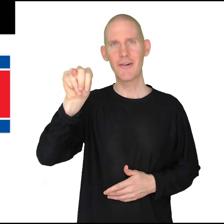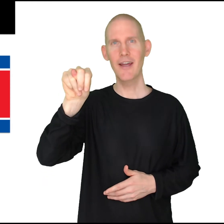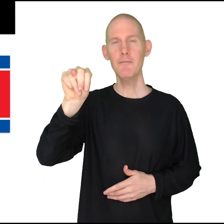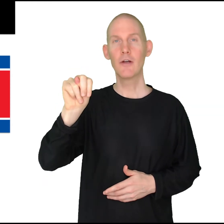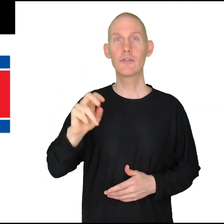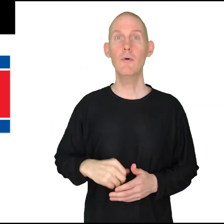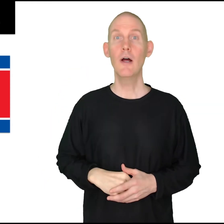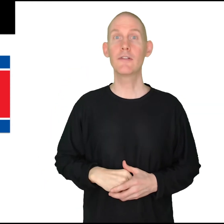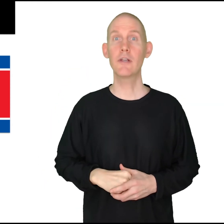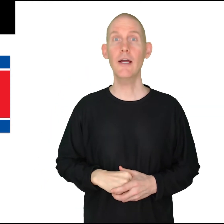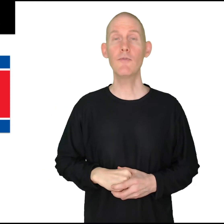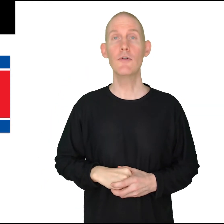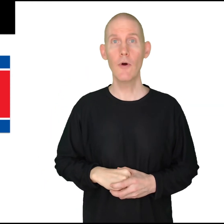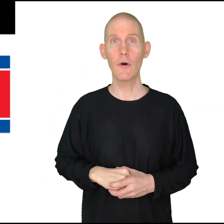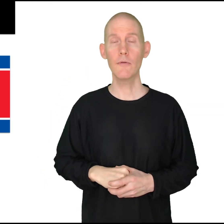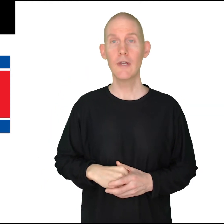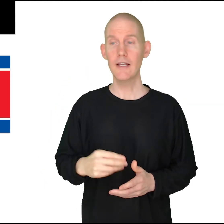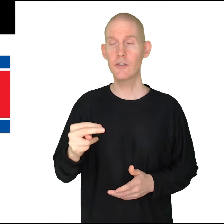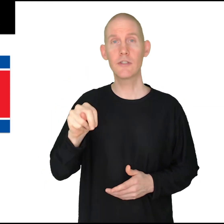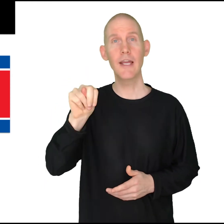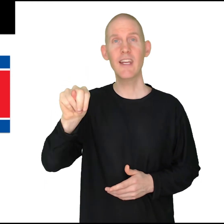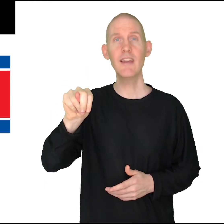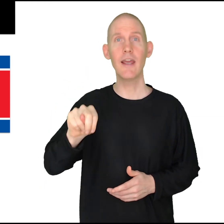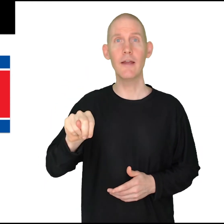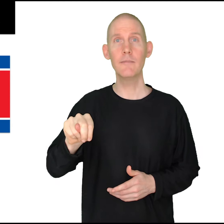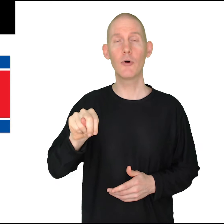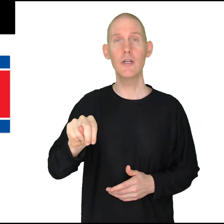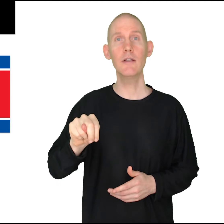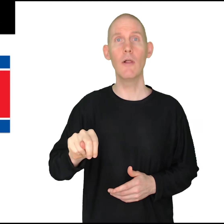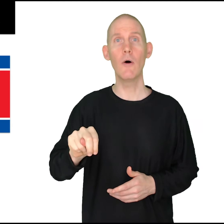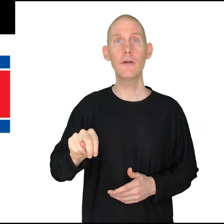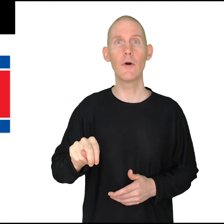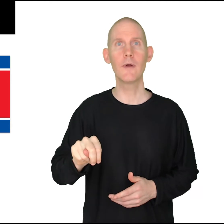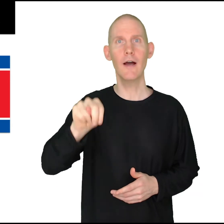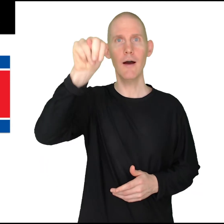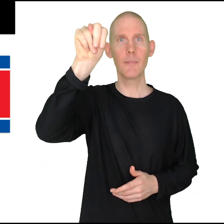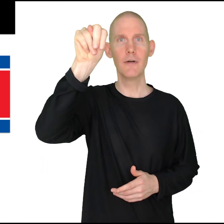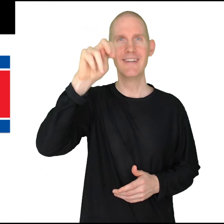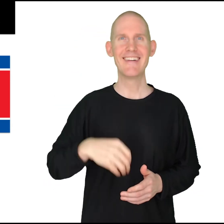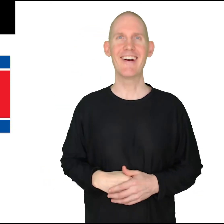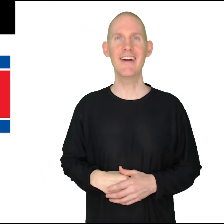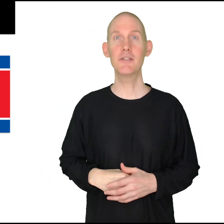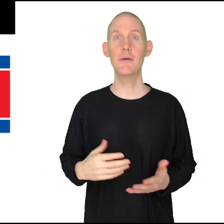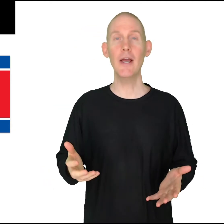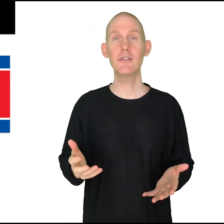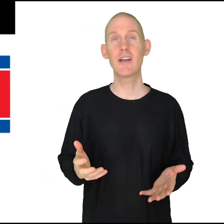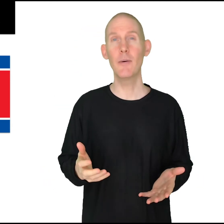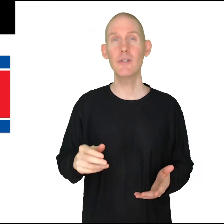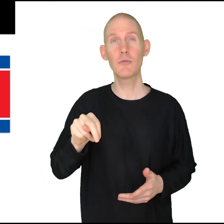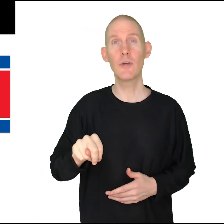Okay, so the sign for North is just taking the N, putting it low, and going up. All right, just imagine a compass. When we go